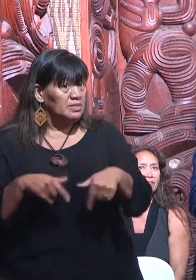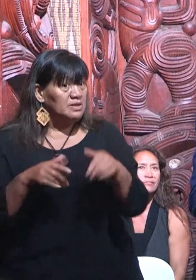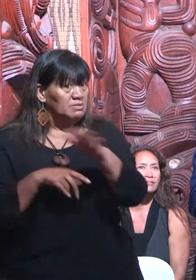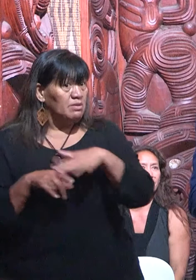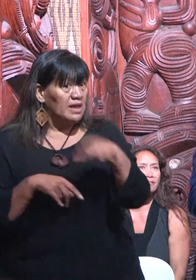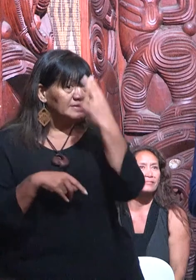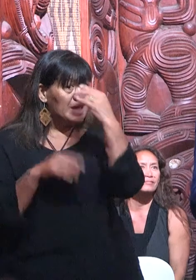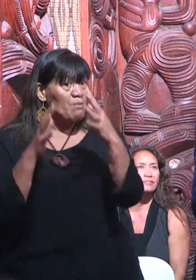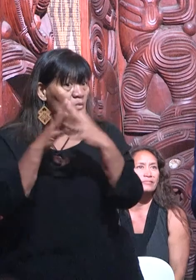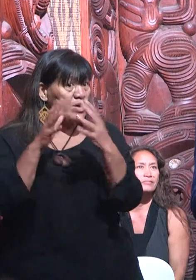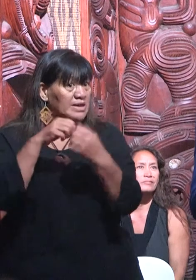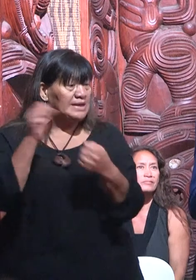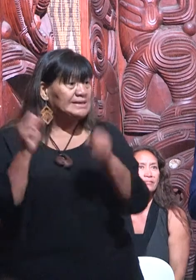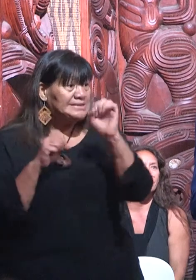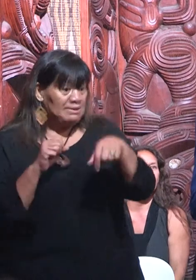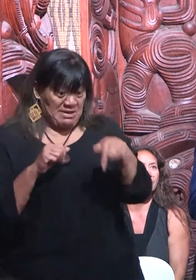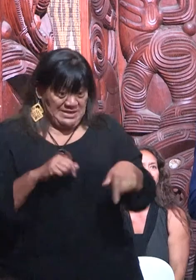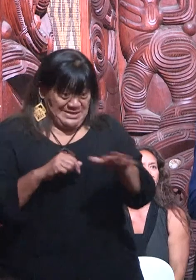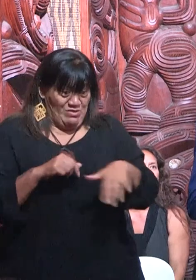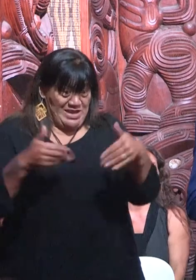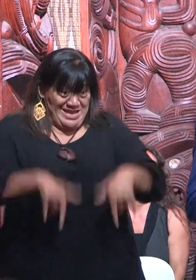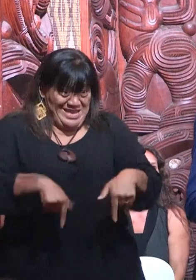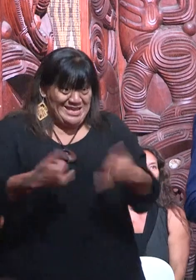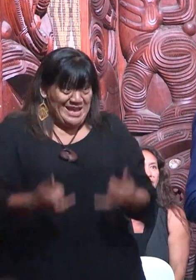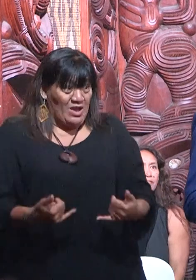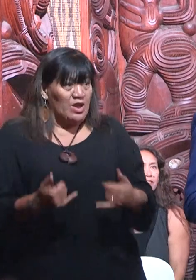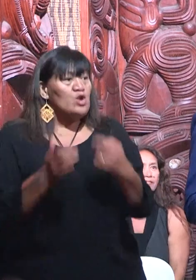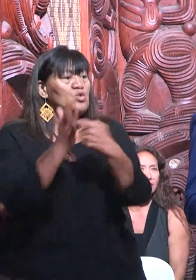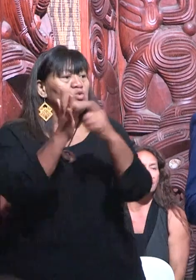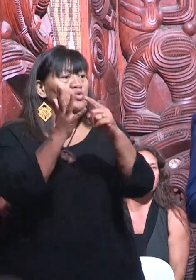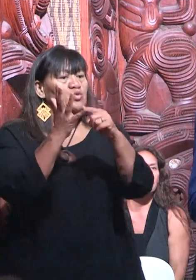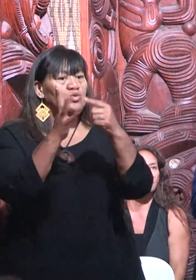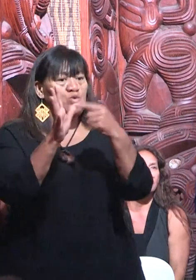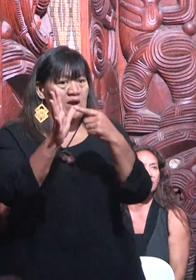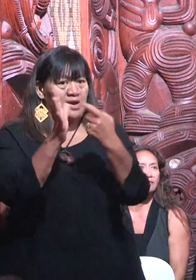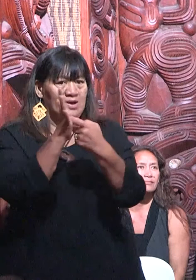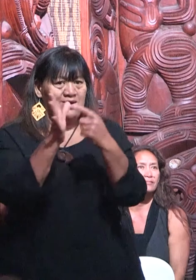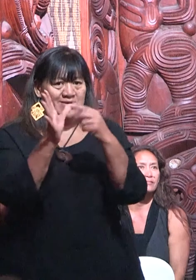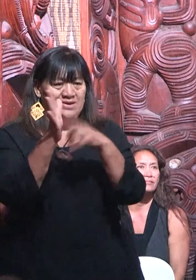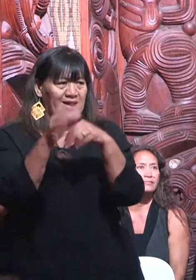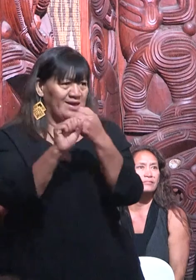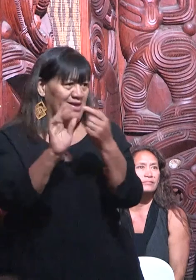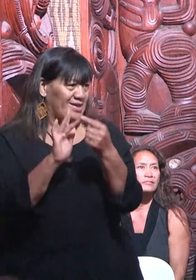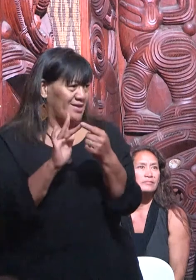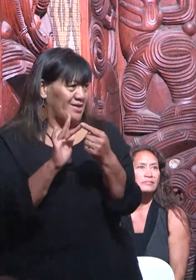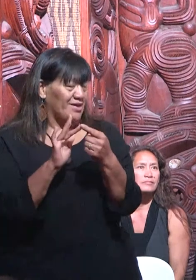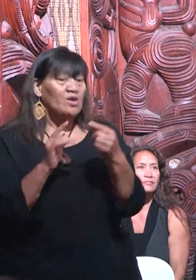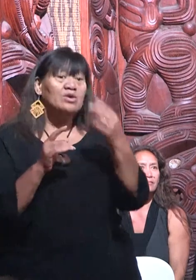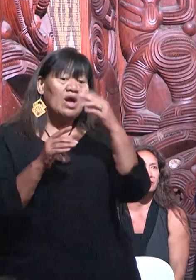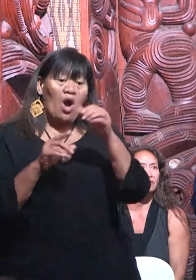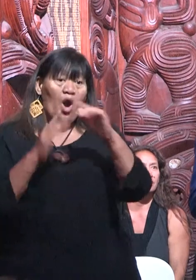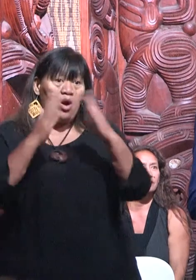called Waitangi, this particular part of Waitangi is known as Ruarangi. Ruarangi was the home of